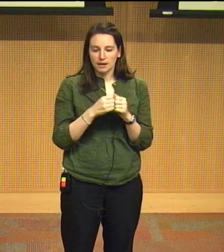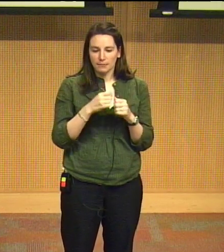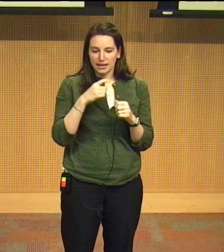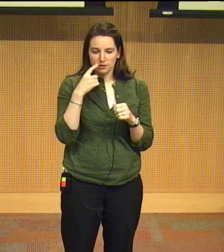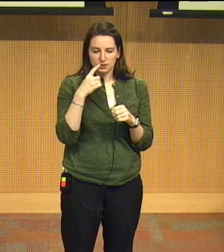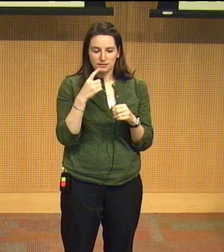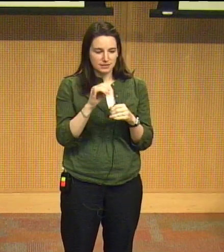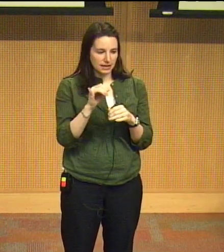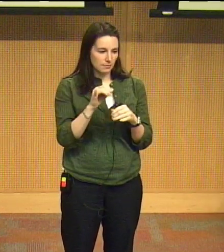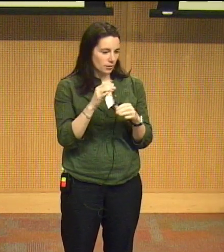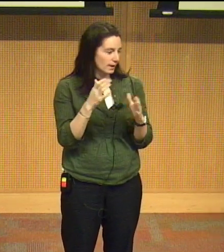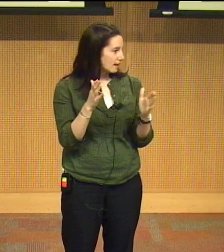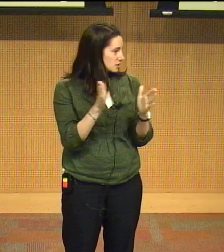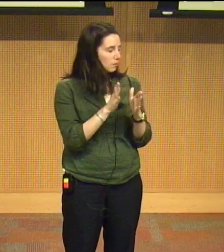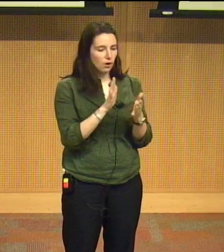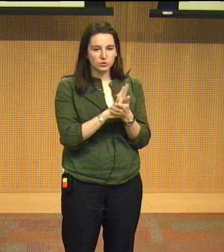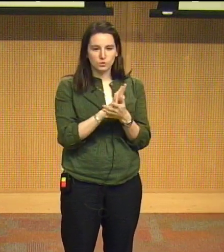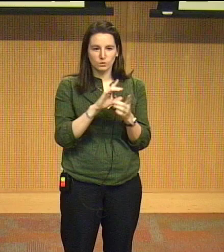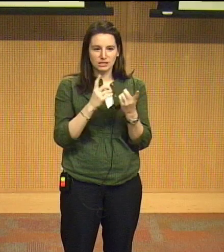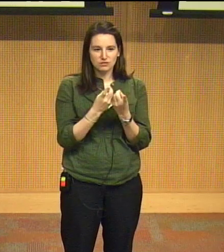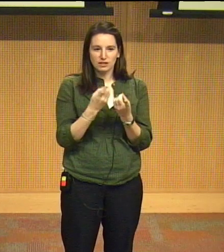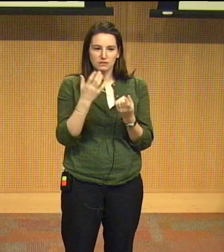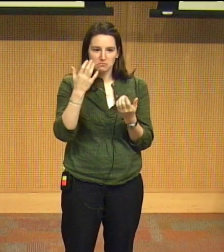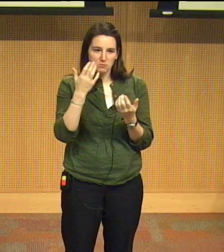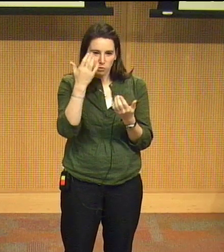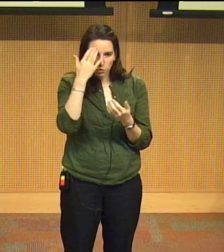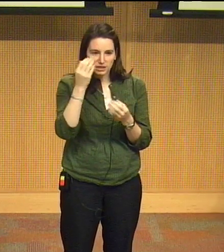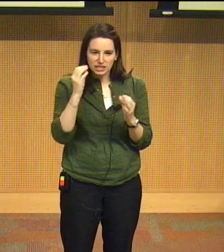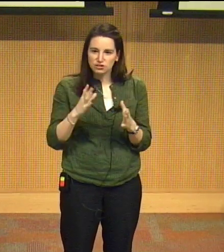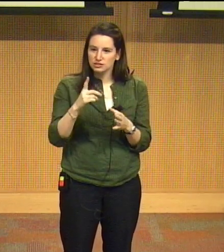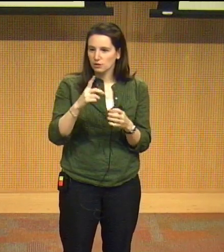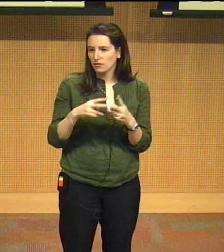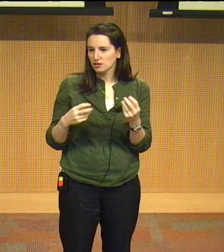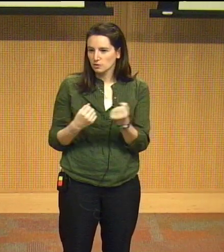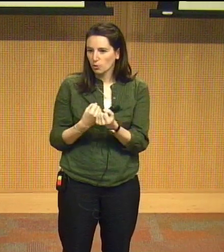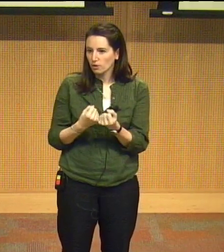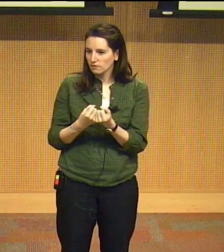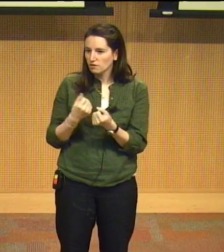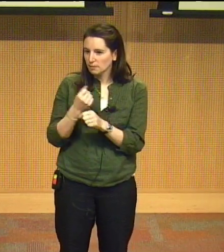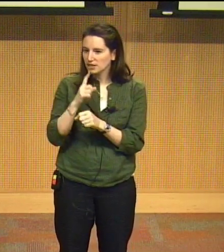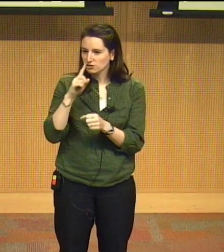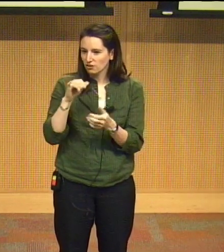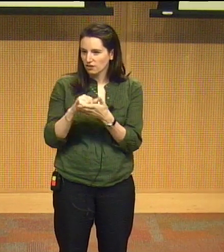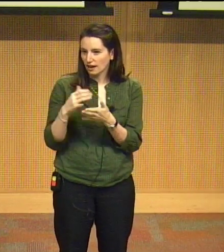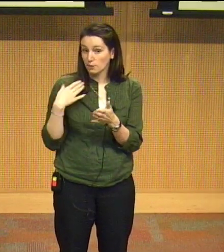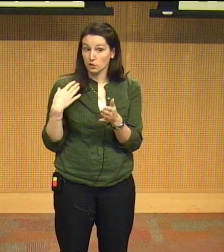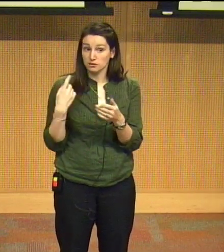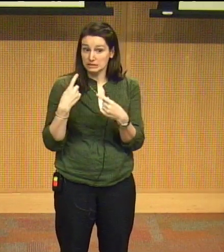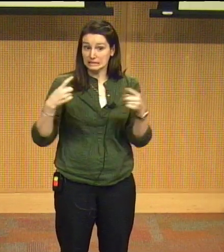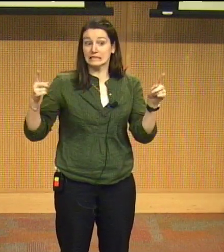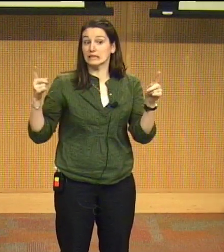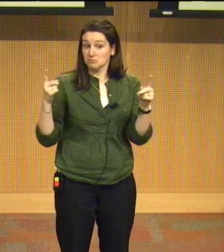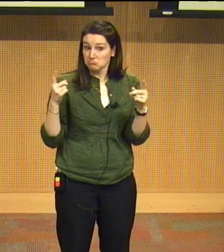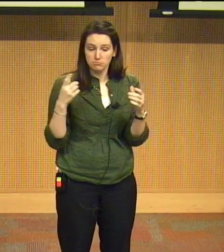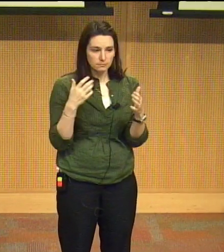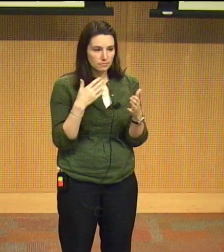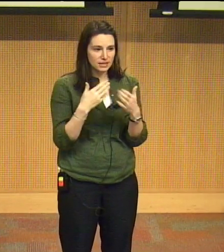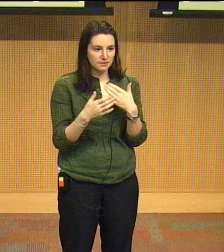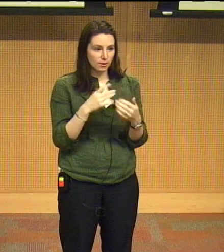my hearing, similar, we had a small school district. We knew the teachers, they were very supportive of making sure that I would succeed, even though I was